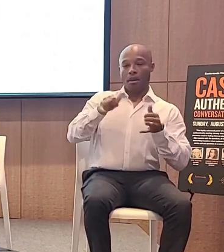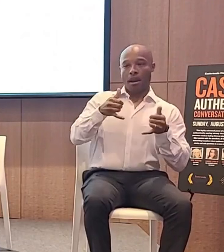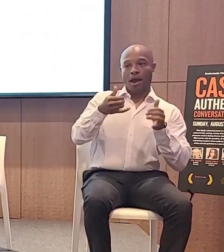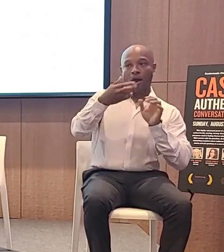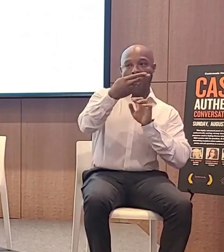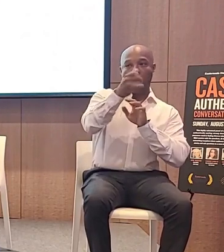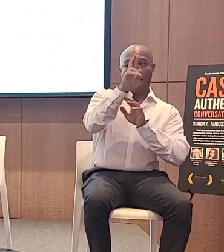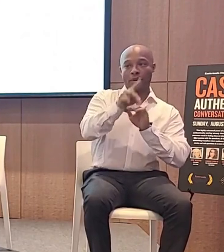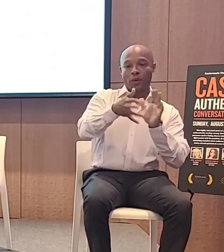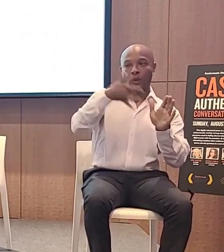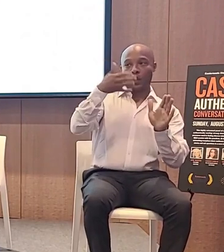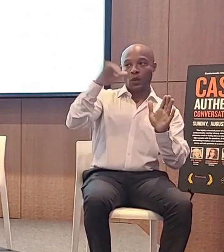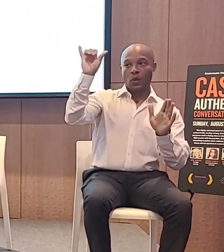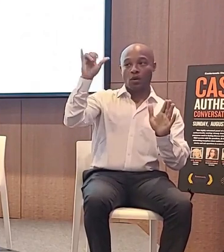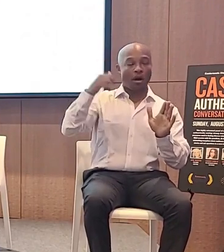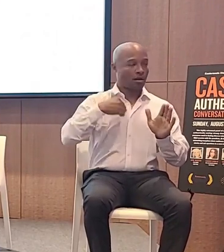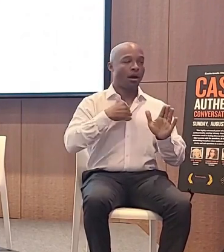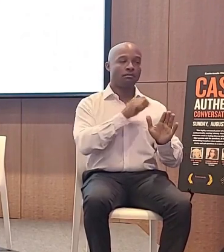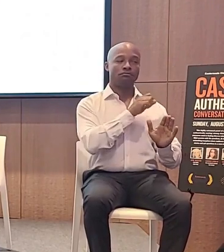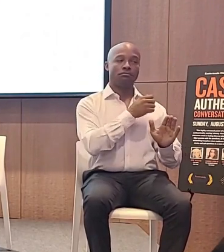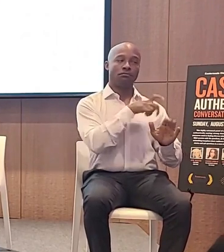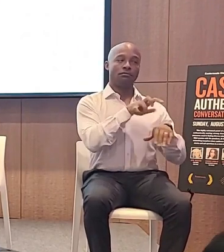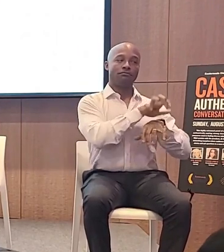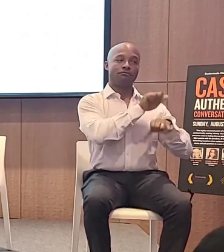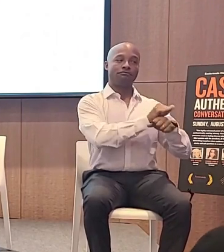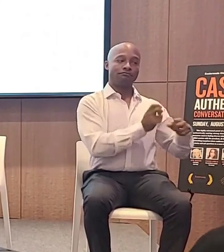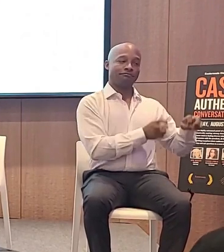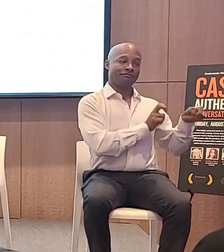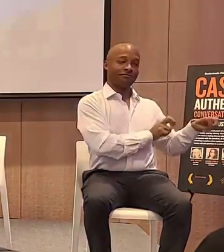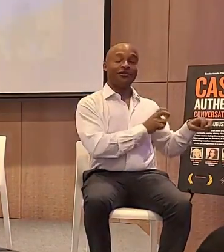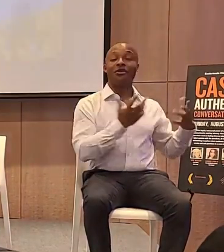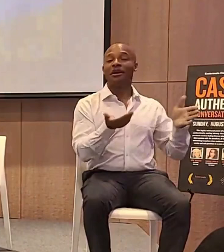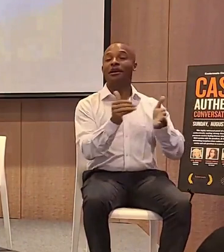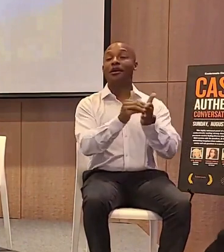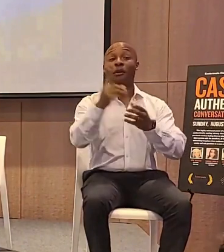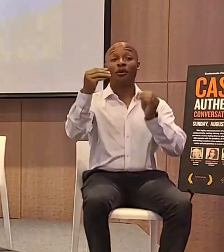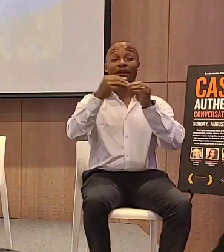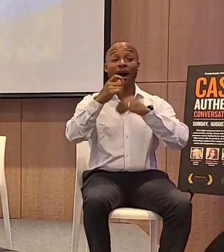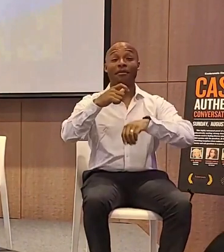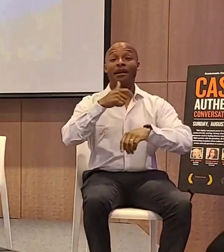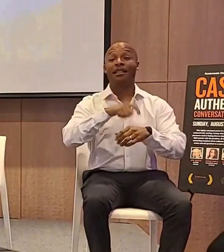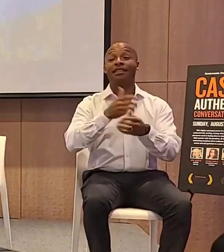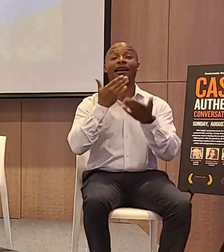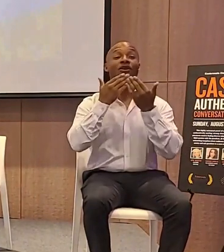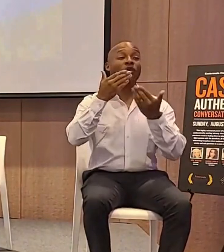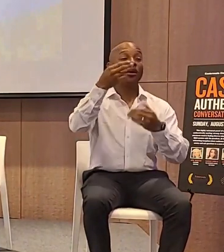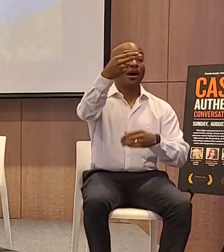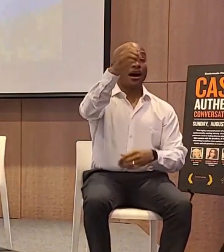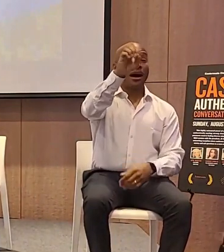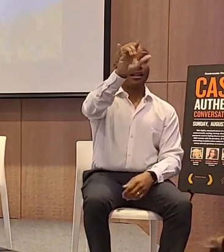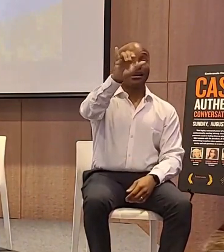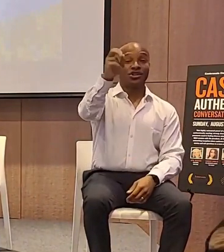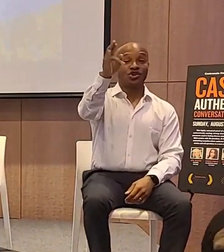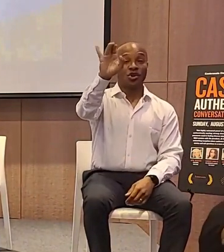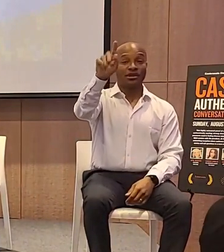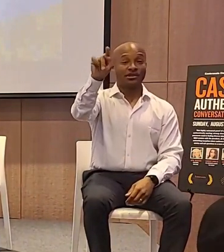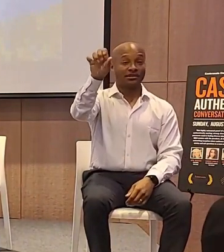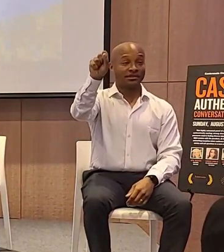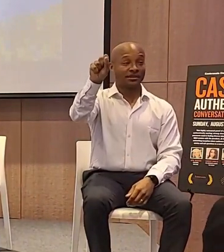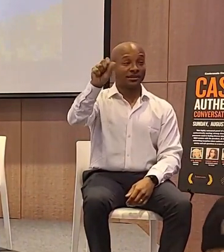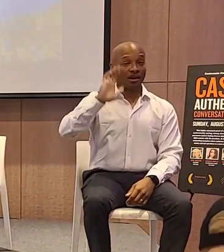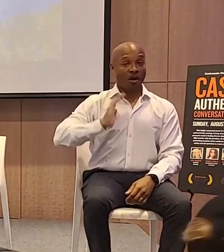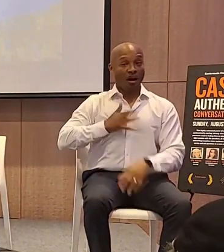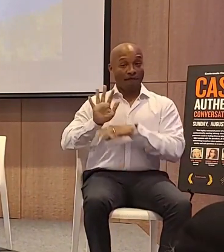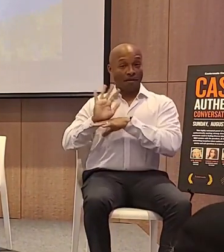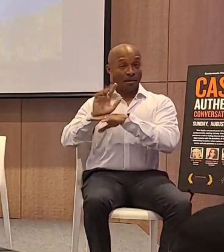gotta come on down. So one more time, thank you so much to Hollyshorts. You guys have been there from the beginning, screening our films,